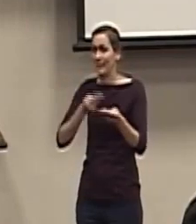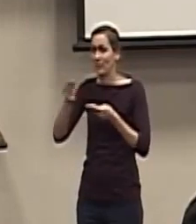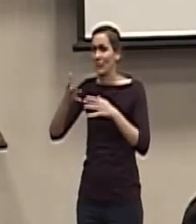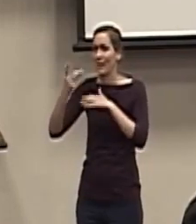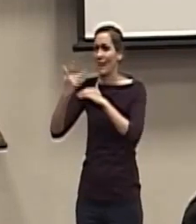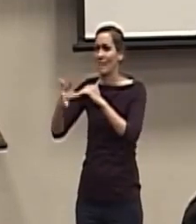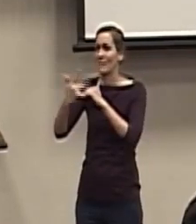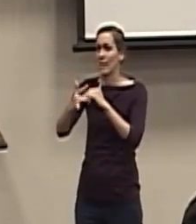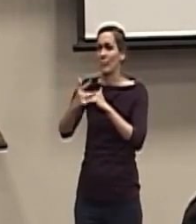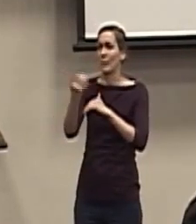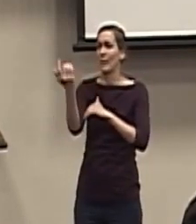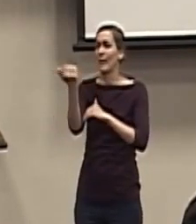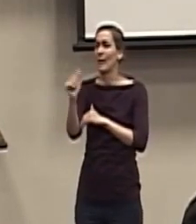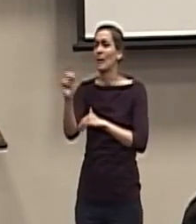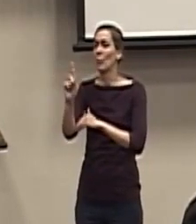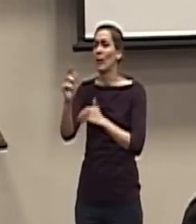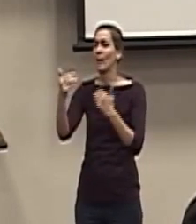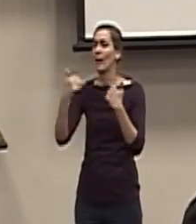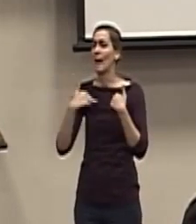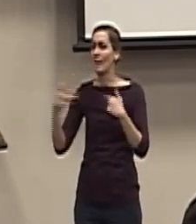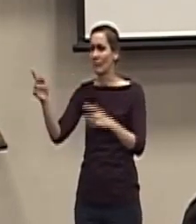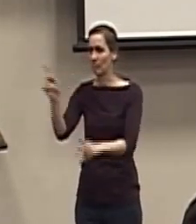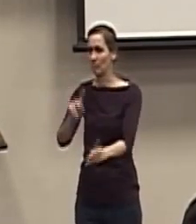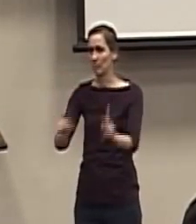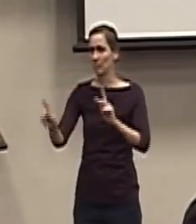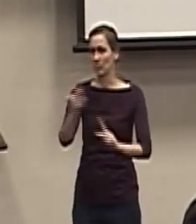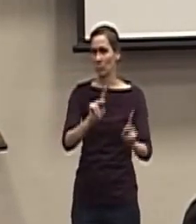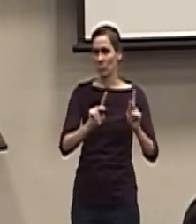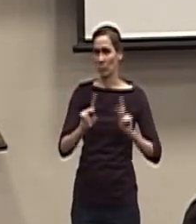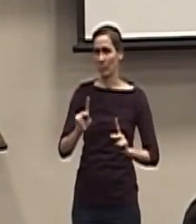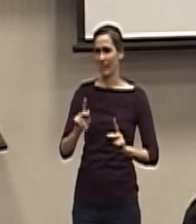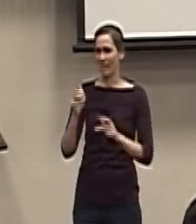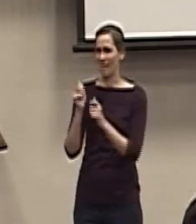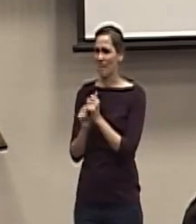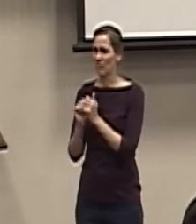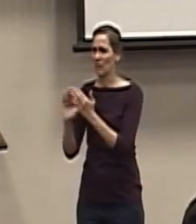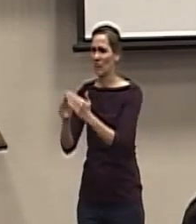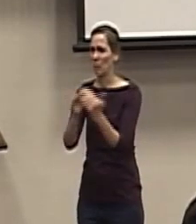people. There's a mission field in every community